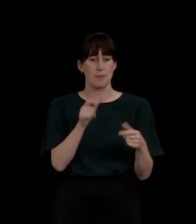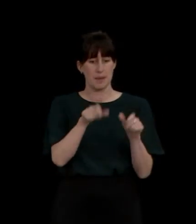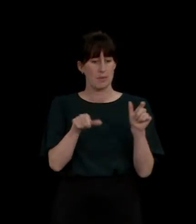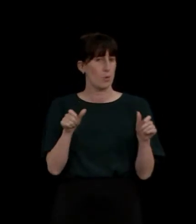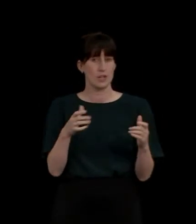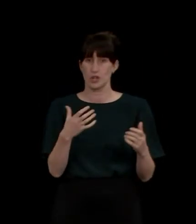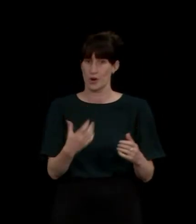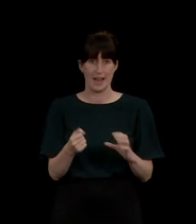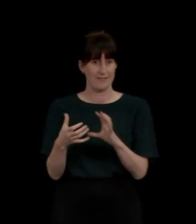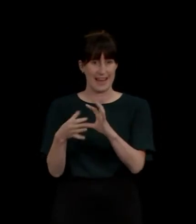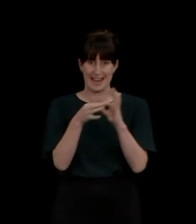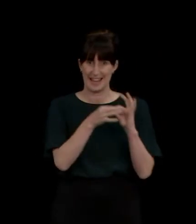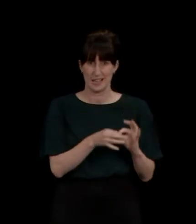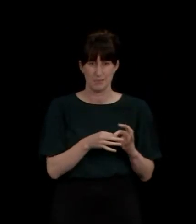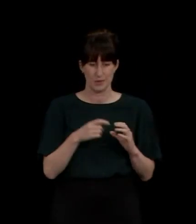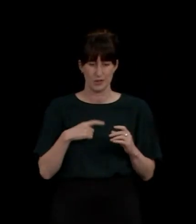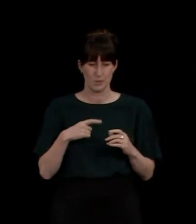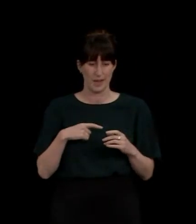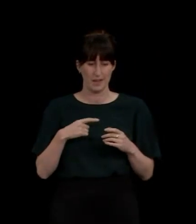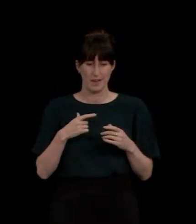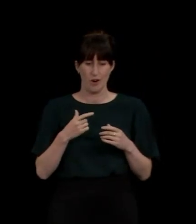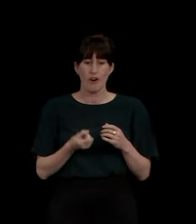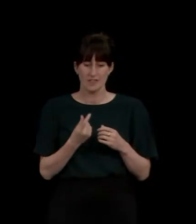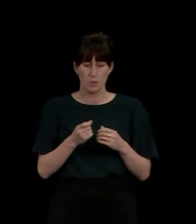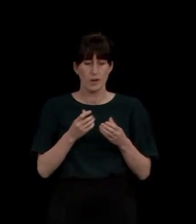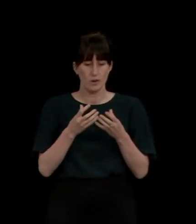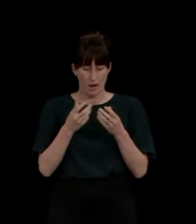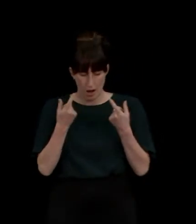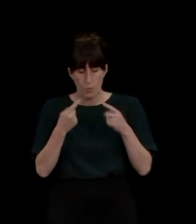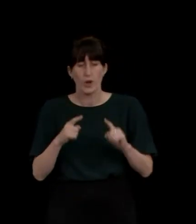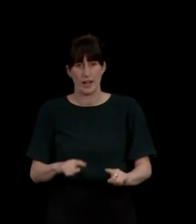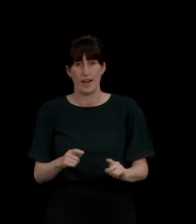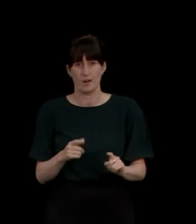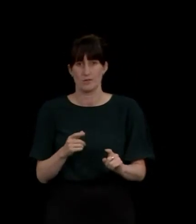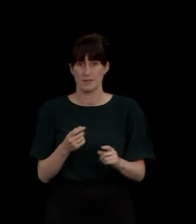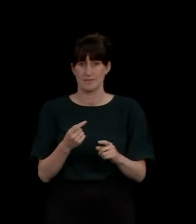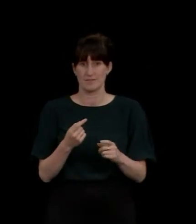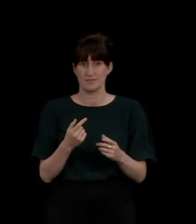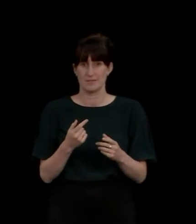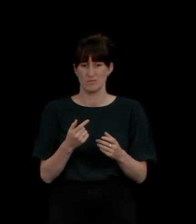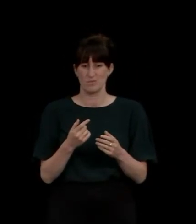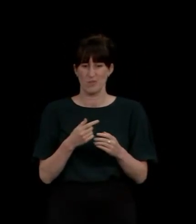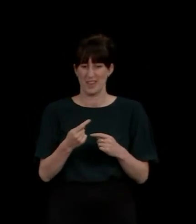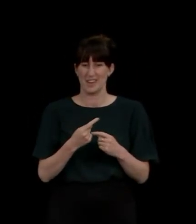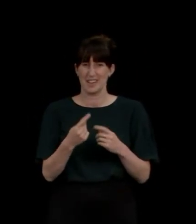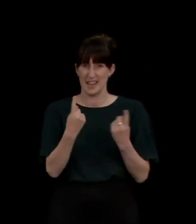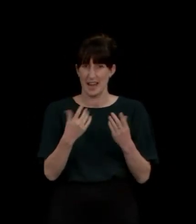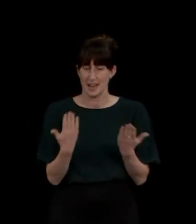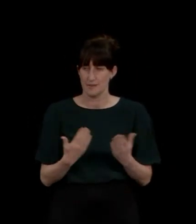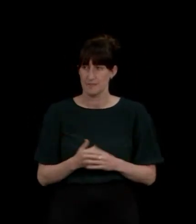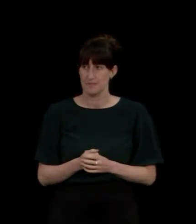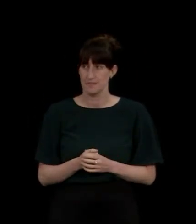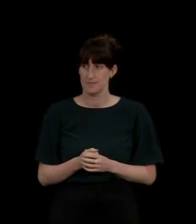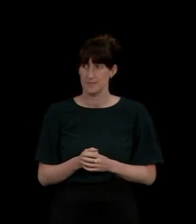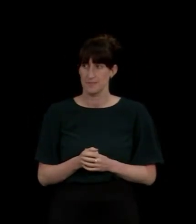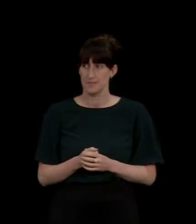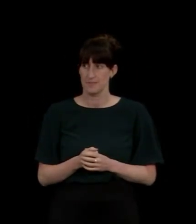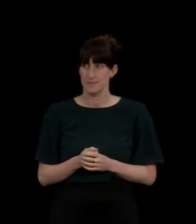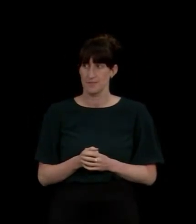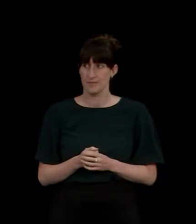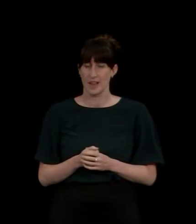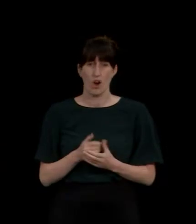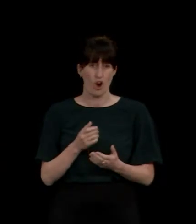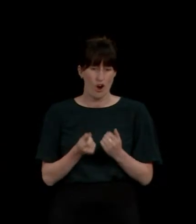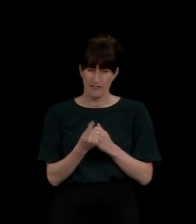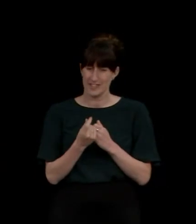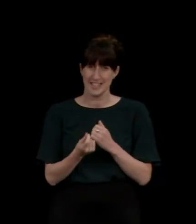Often over time, and as you'll hear us referencing, whilst we've got these 2 new clusters, we still believe that there are linkages back into our